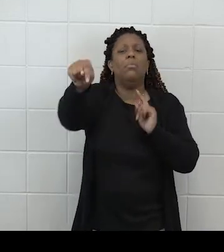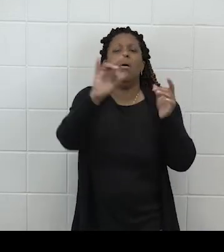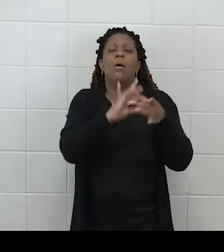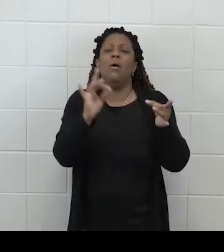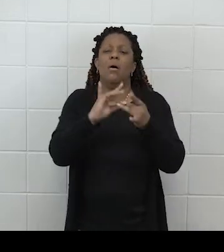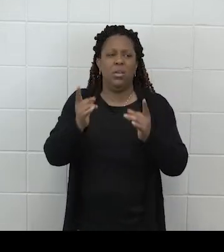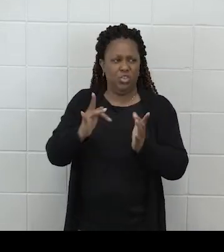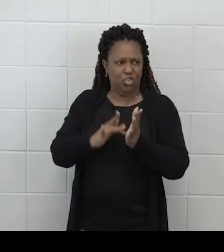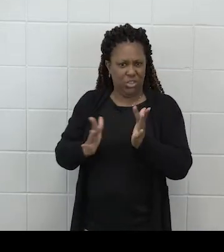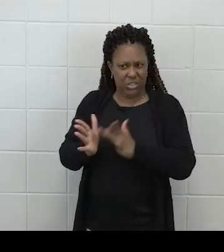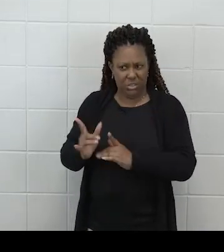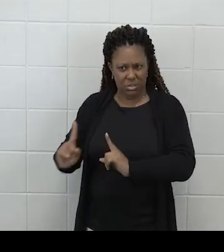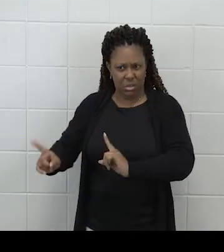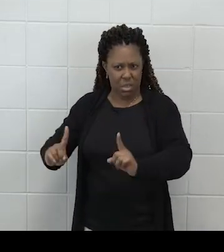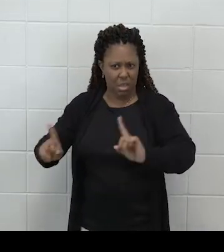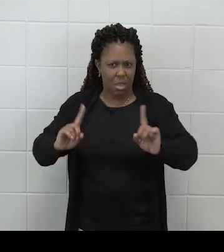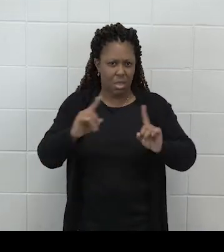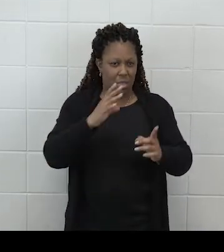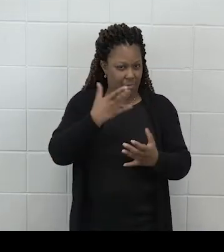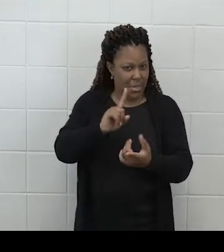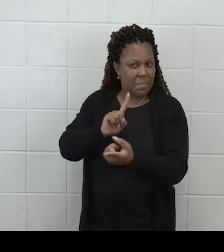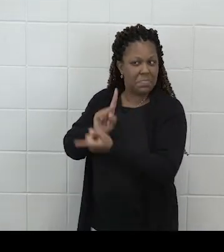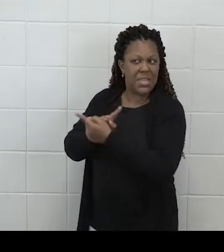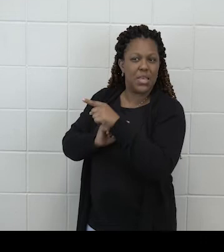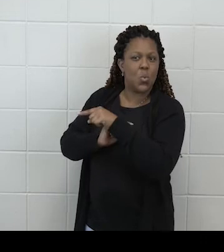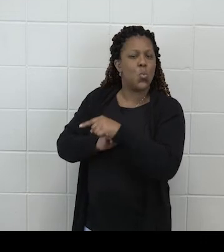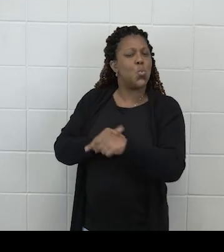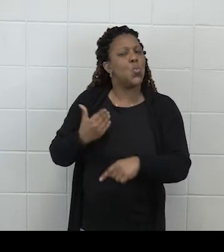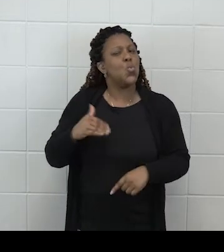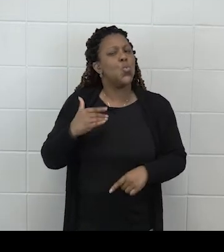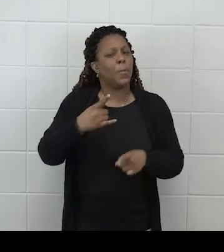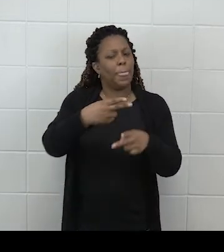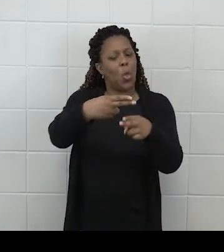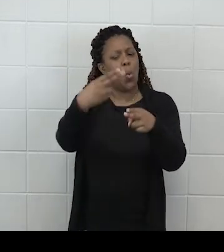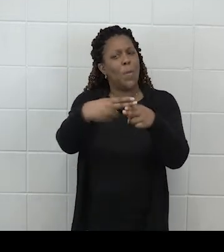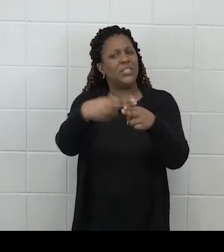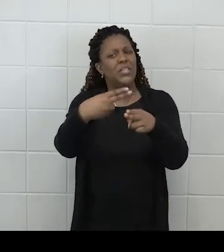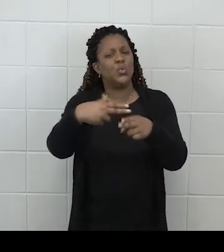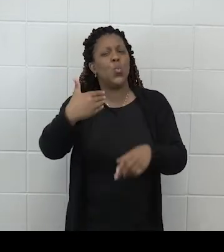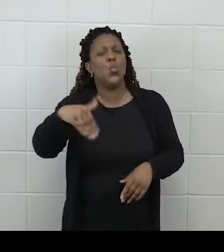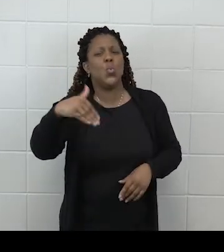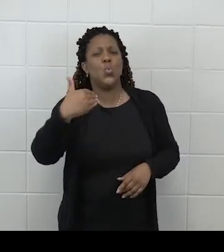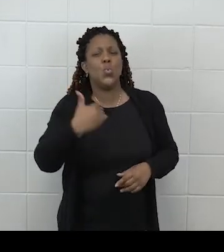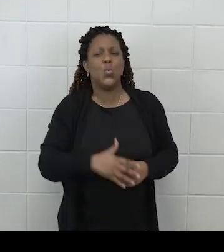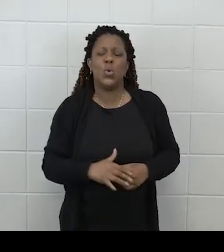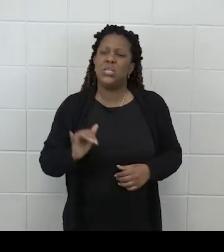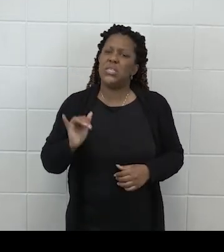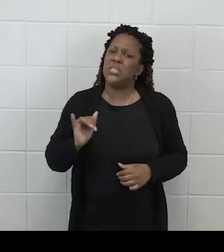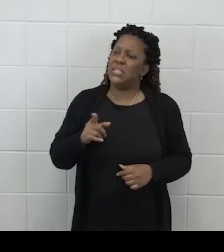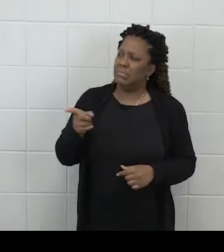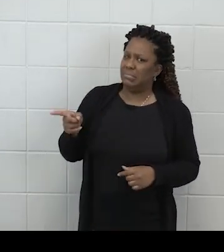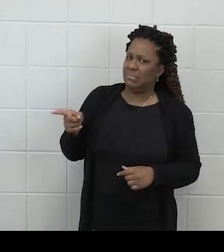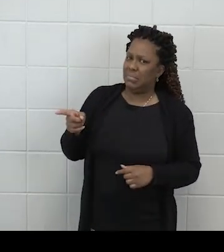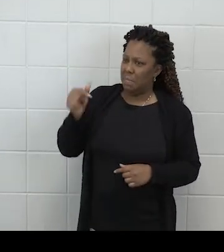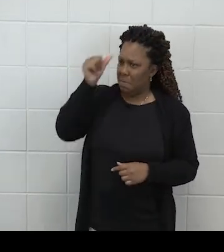in the way: his reputation. He couldn't be seen with the man who openly criticized the